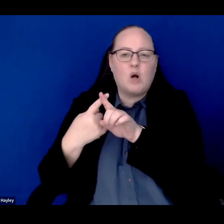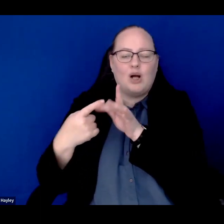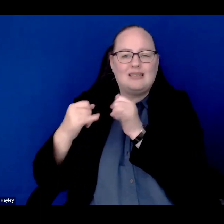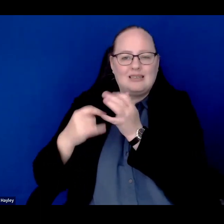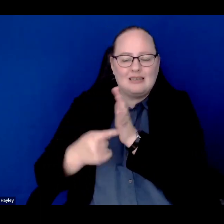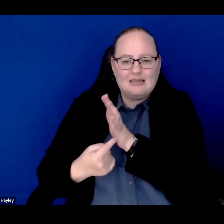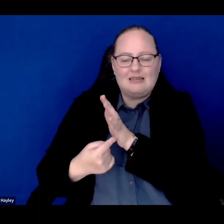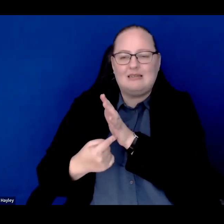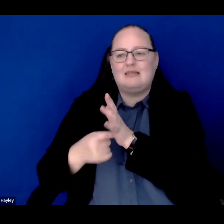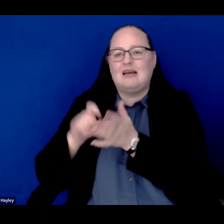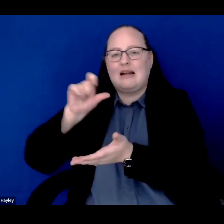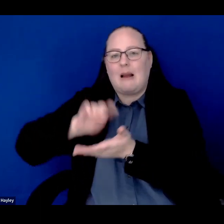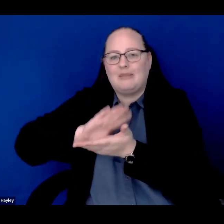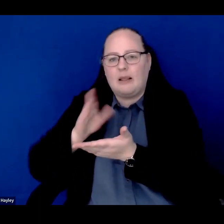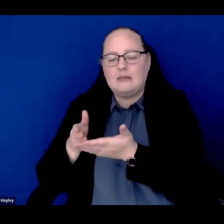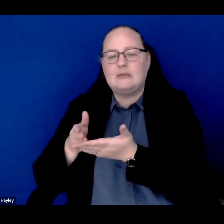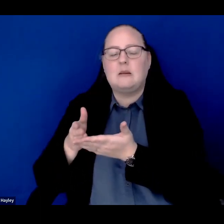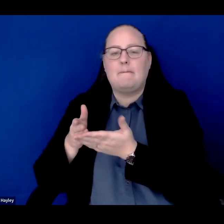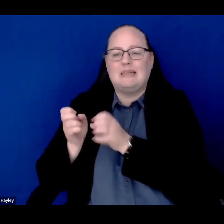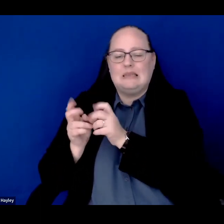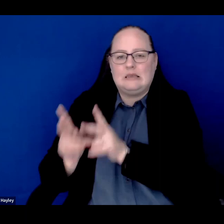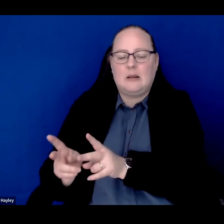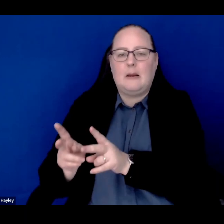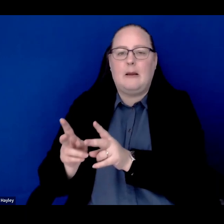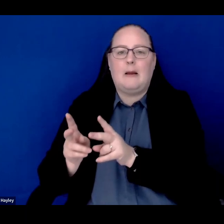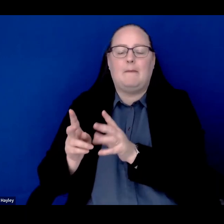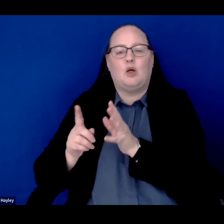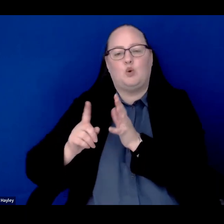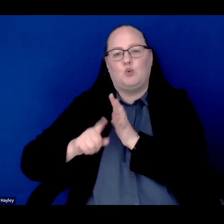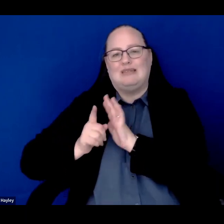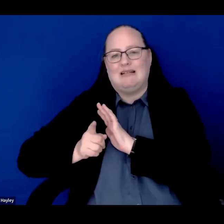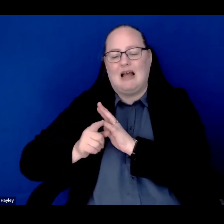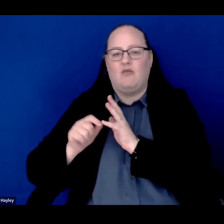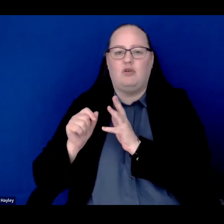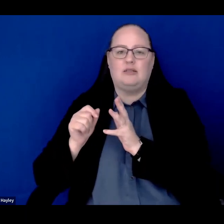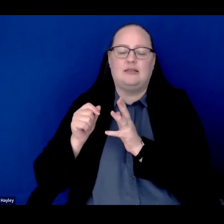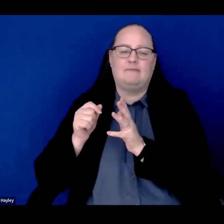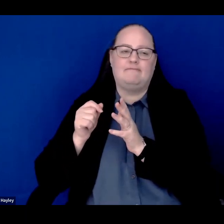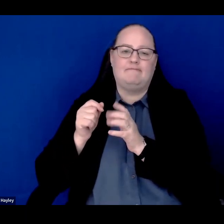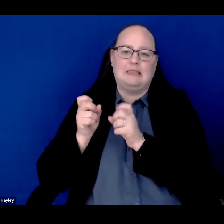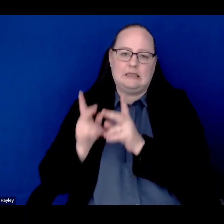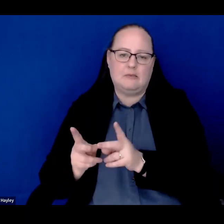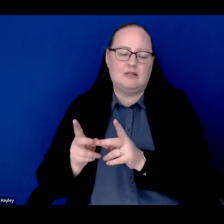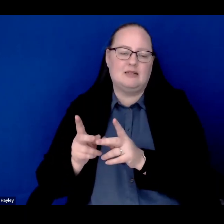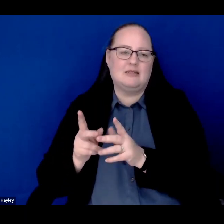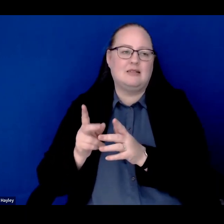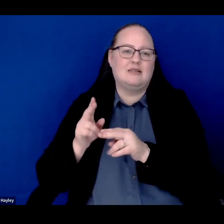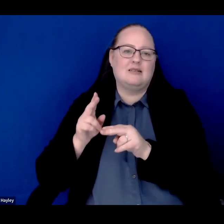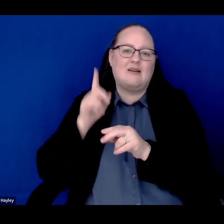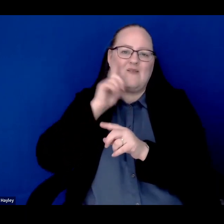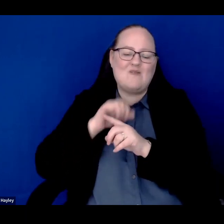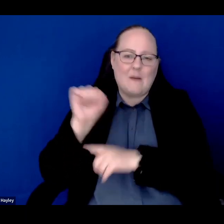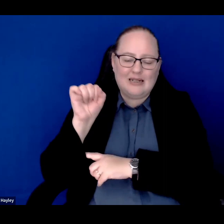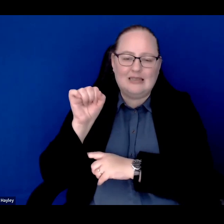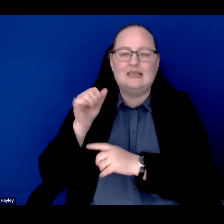strong anthropological critique of utilitarianism, feminist political ecology, and so a bundle